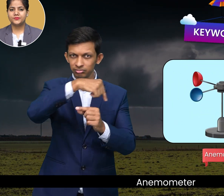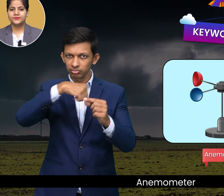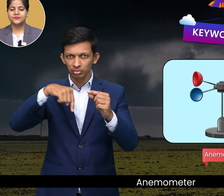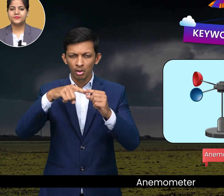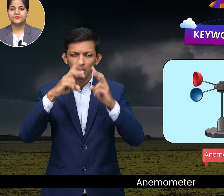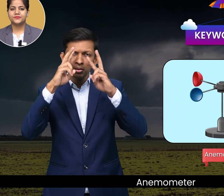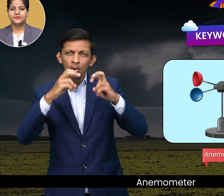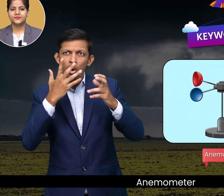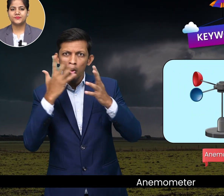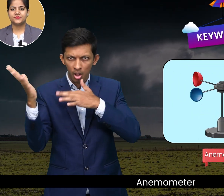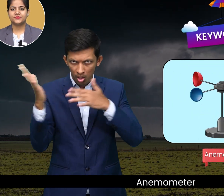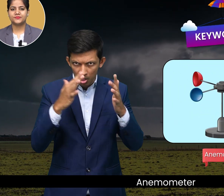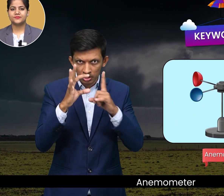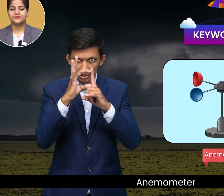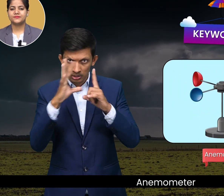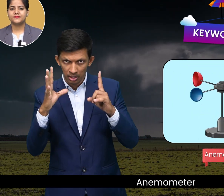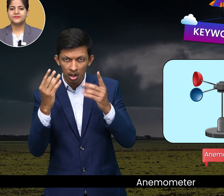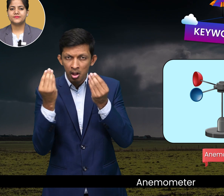anemometer,